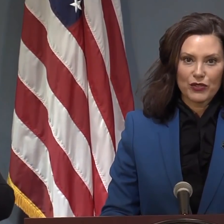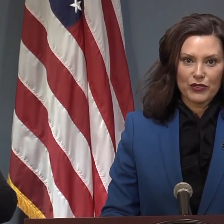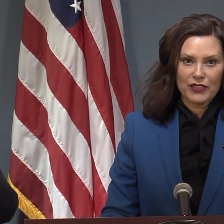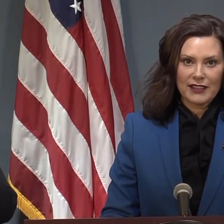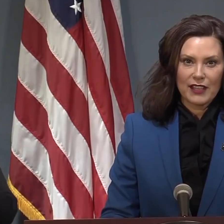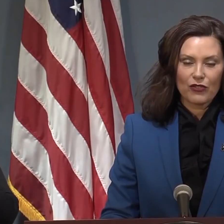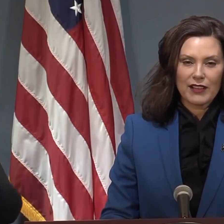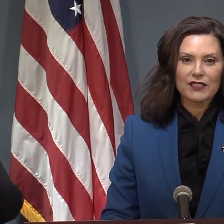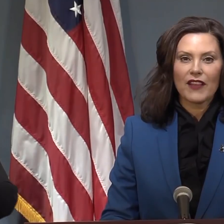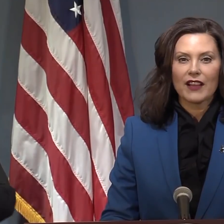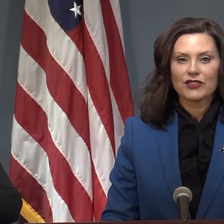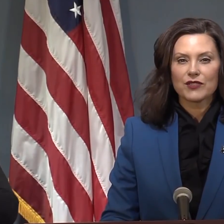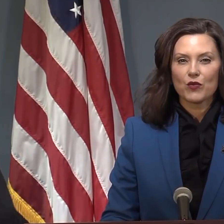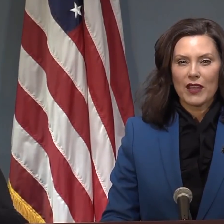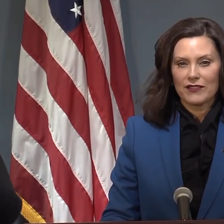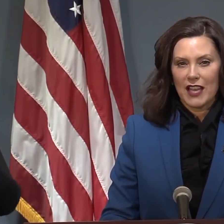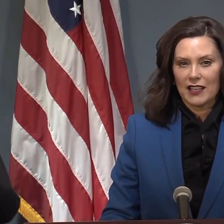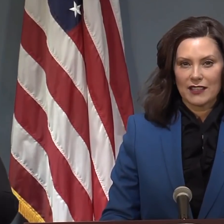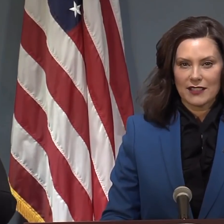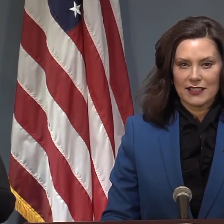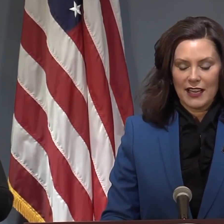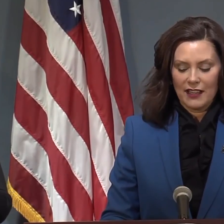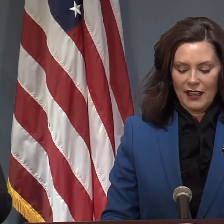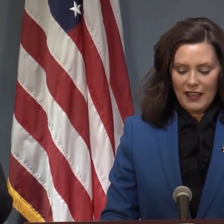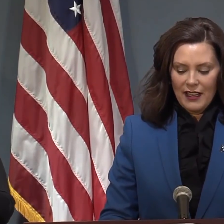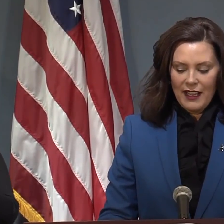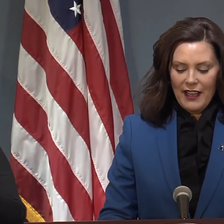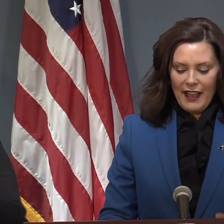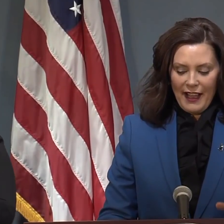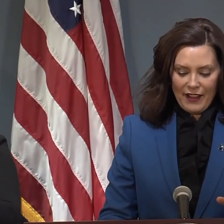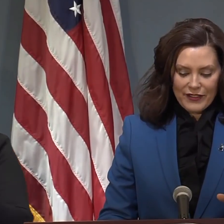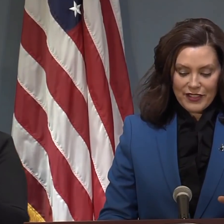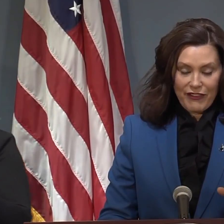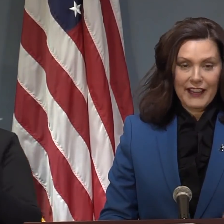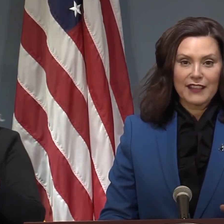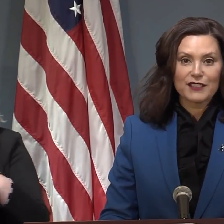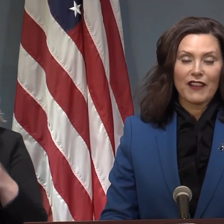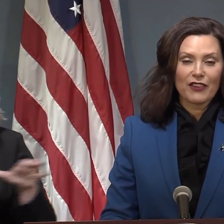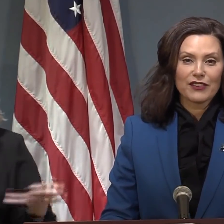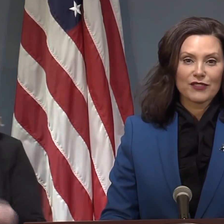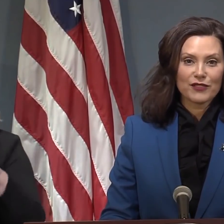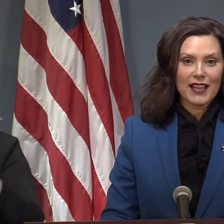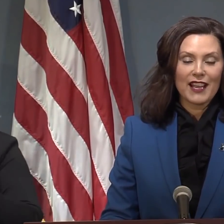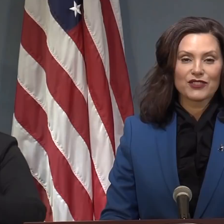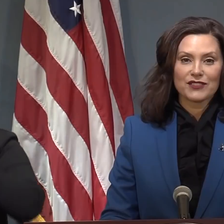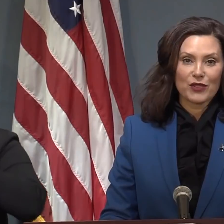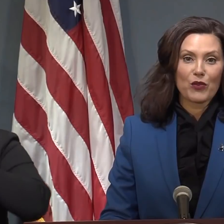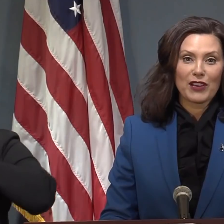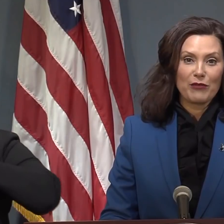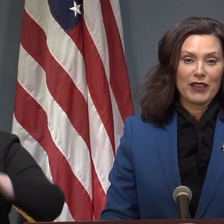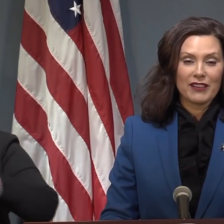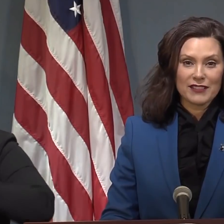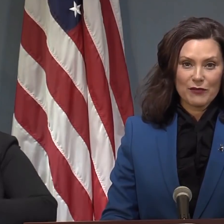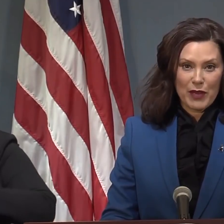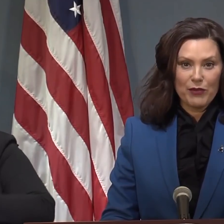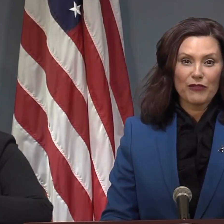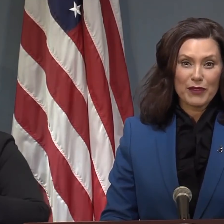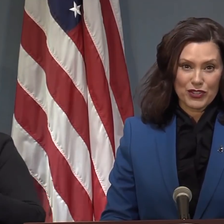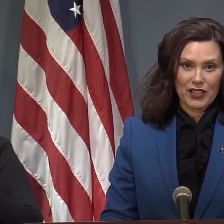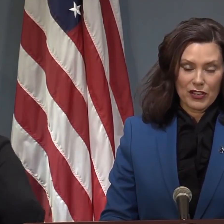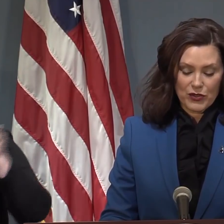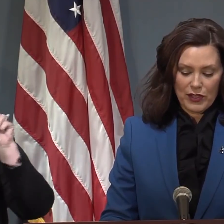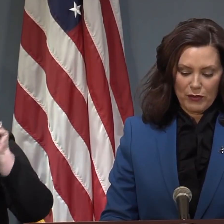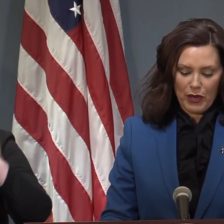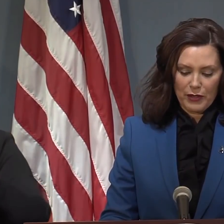It is true that the aggressive actions we have taken as a state to fight this virus, those actions are working because the people